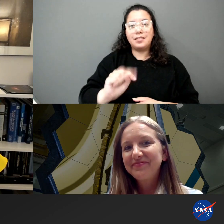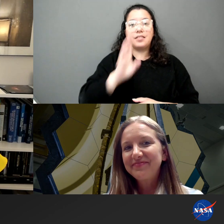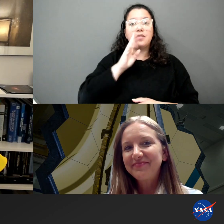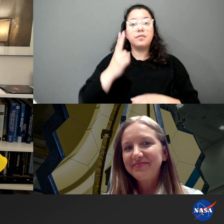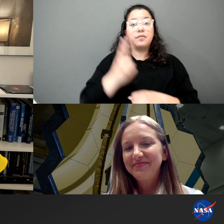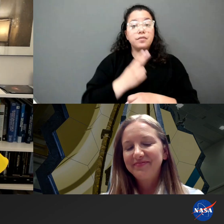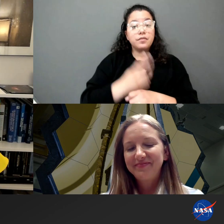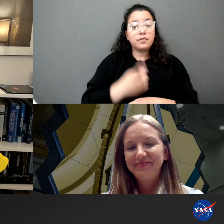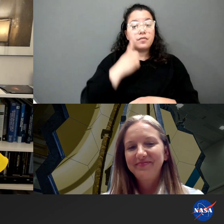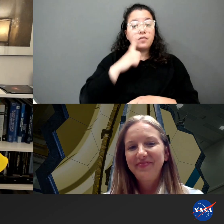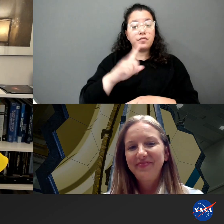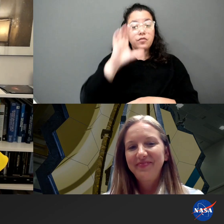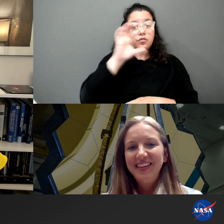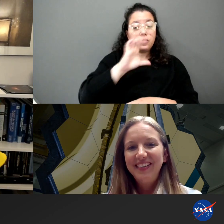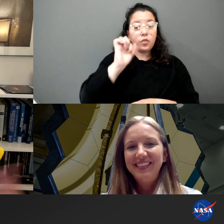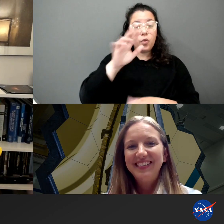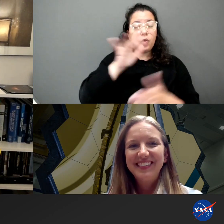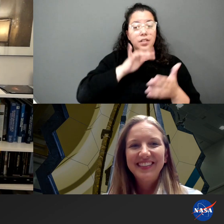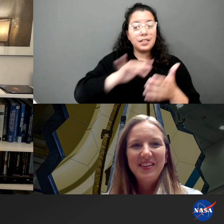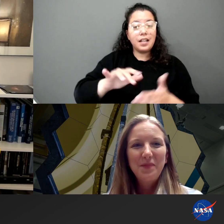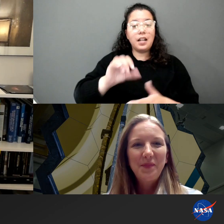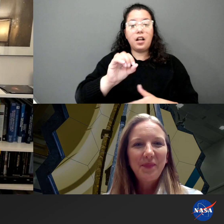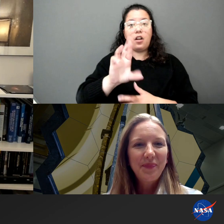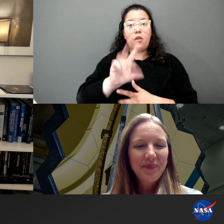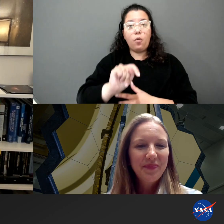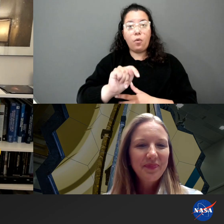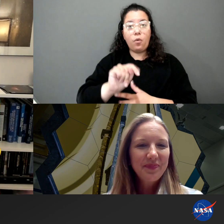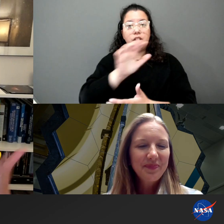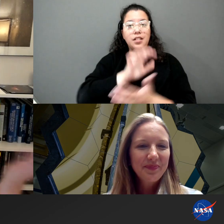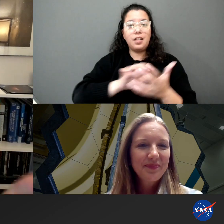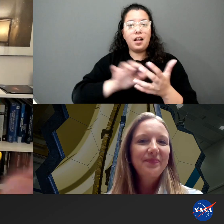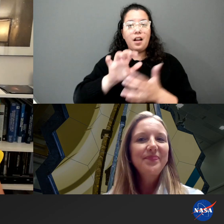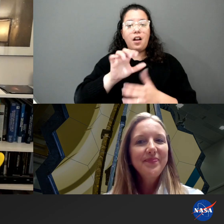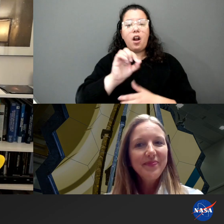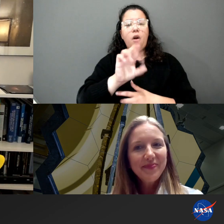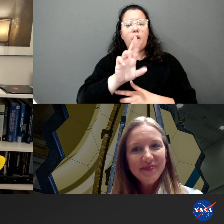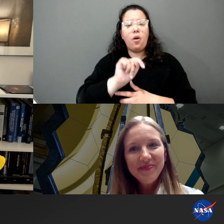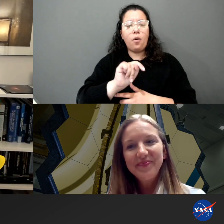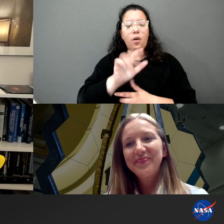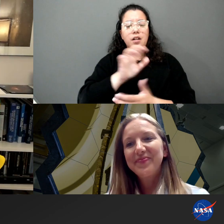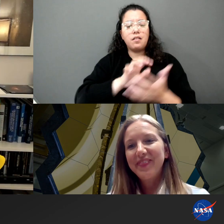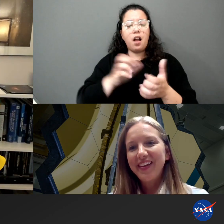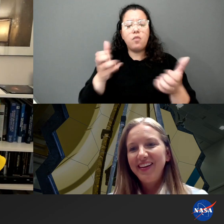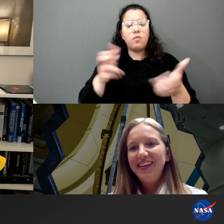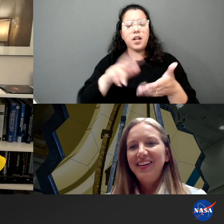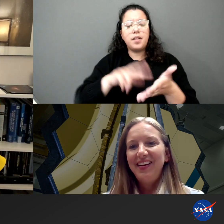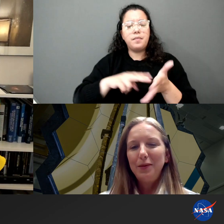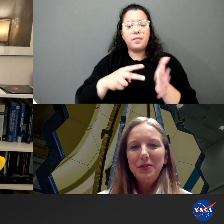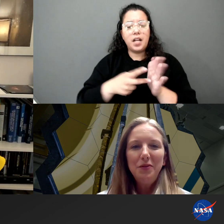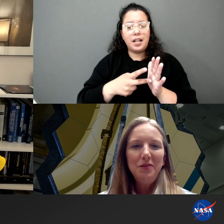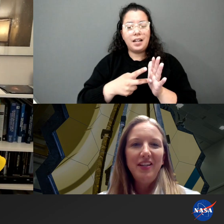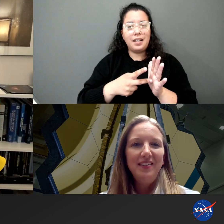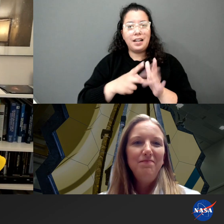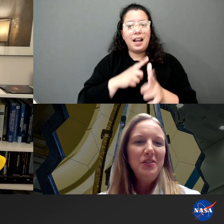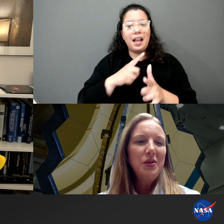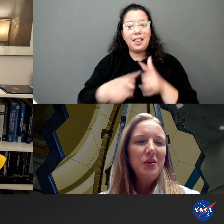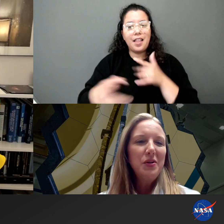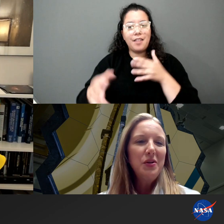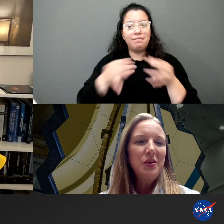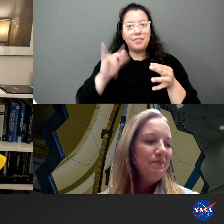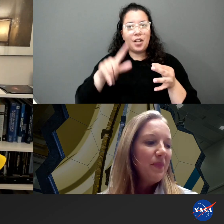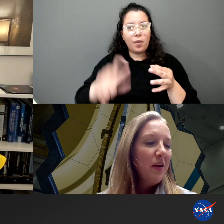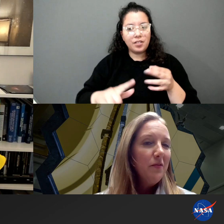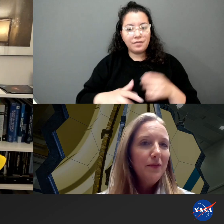the Oort Cloud? So if you could describe what the Oort Cloud is, and then that question. Absolutely.